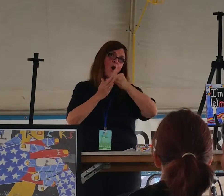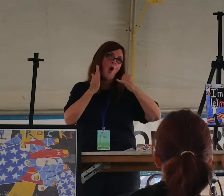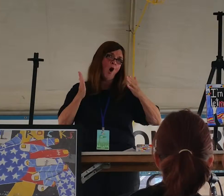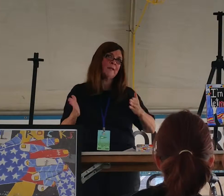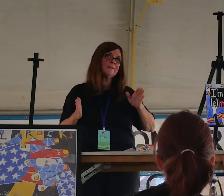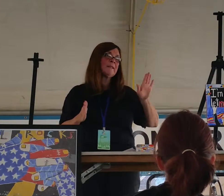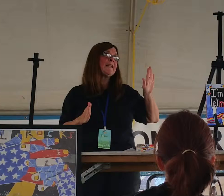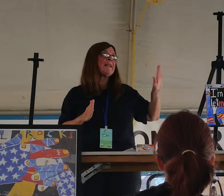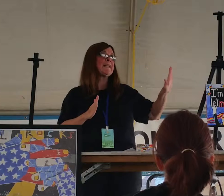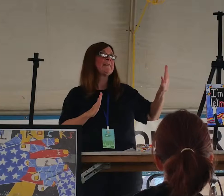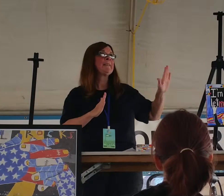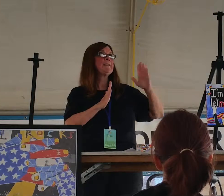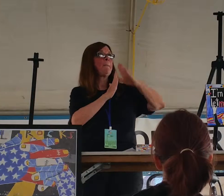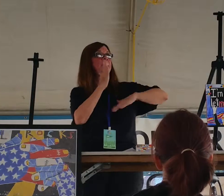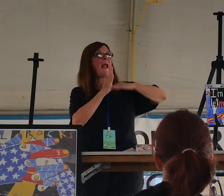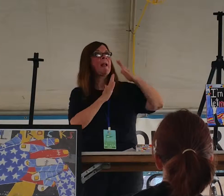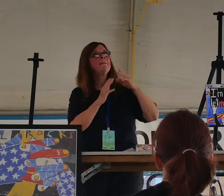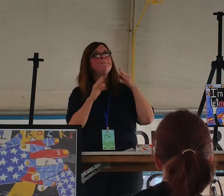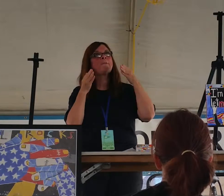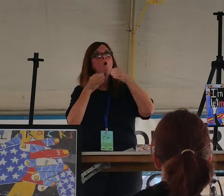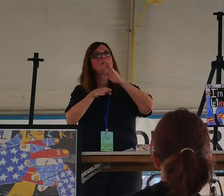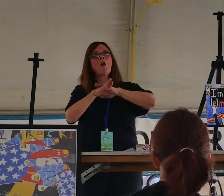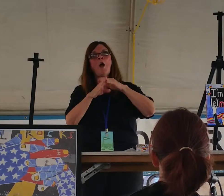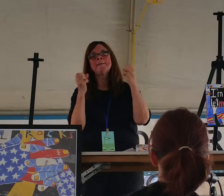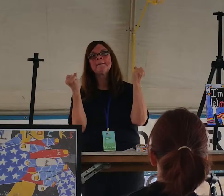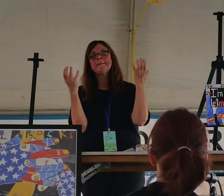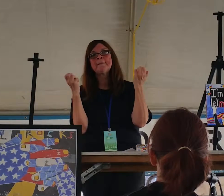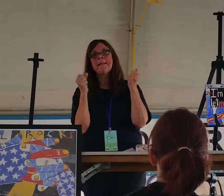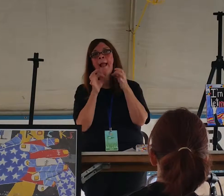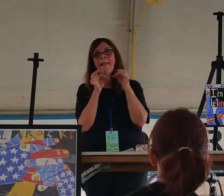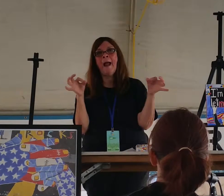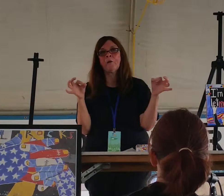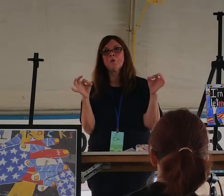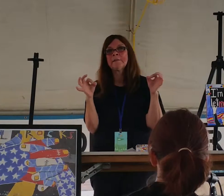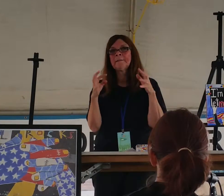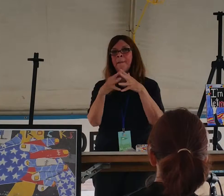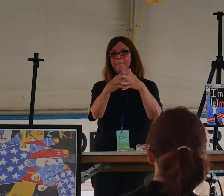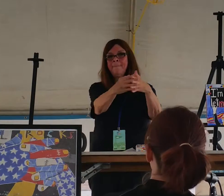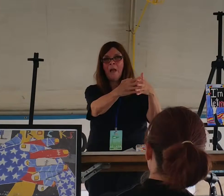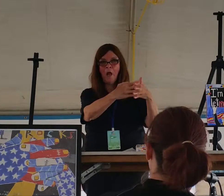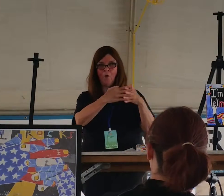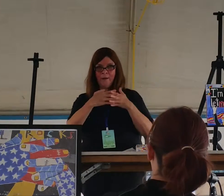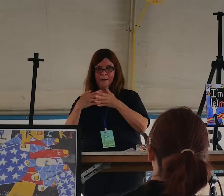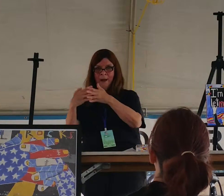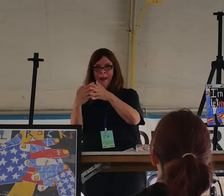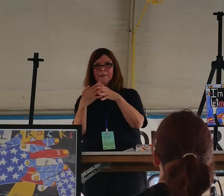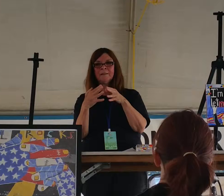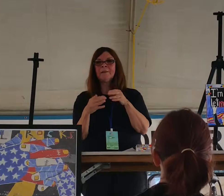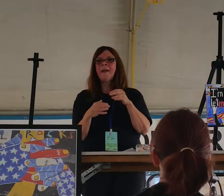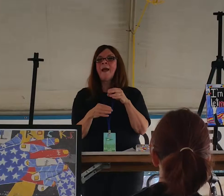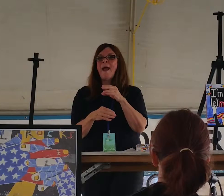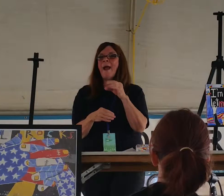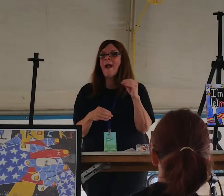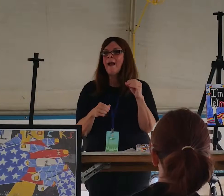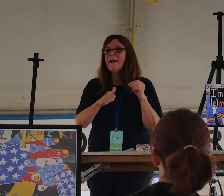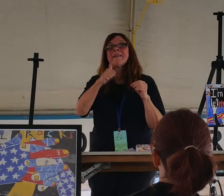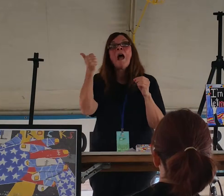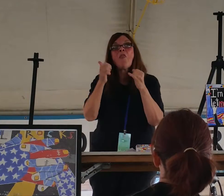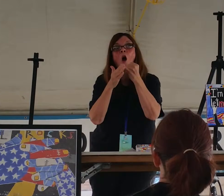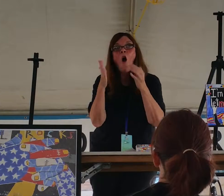This is something based on Chuck Baird. He's a famous deaf artist, and he focused a lot on signing, and this sign here for